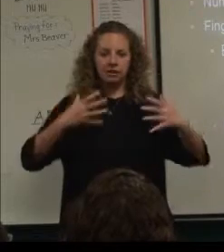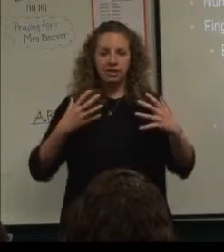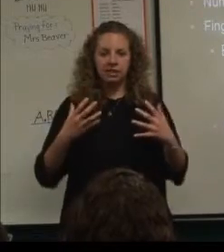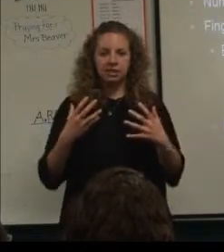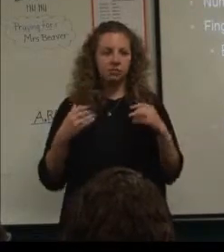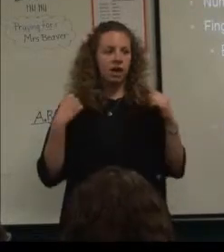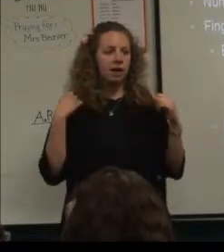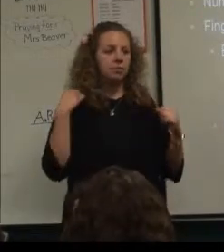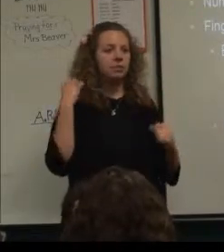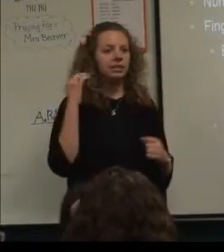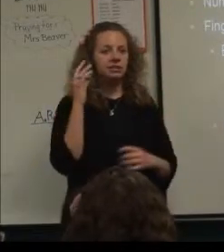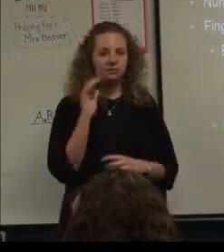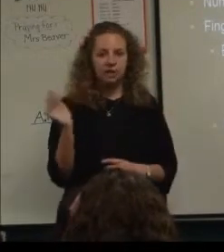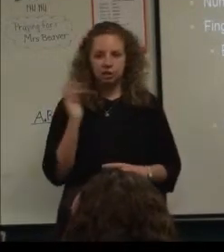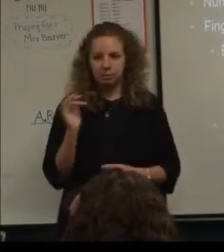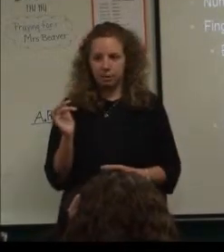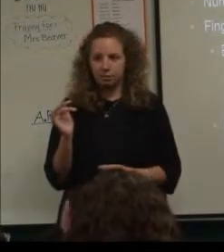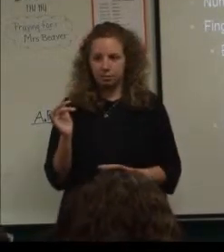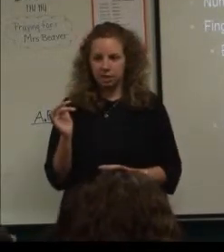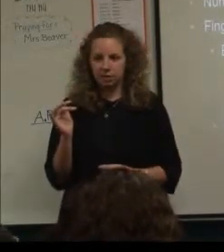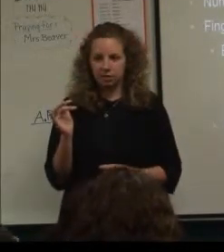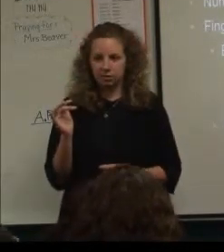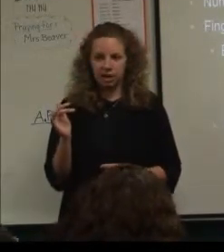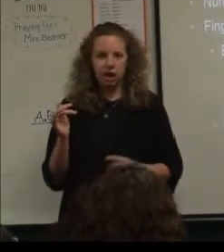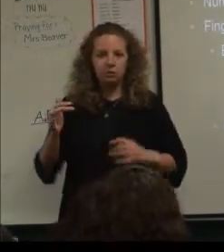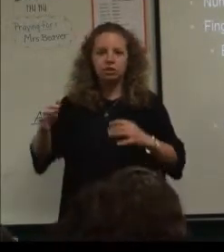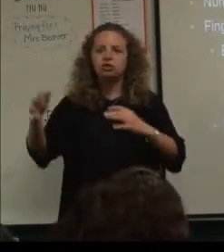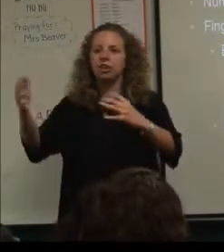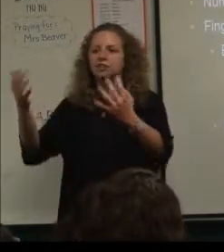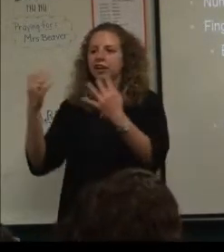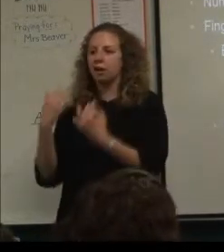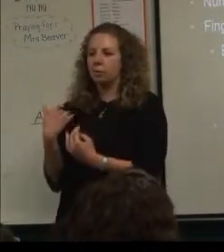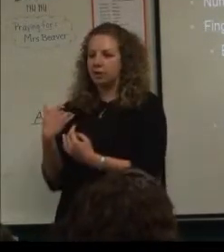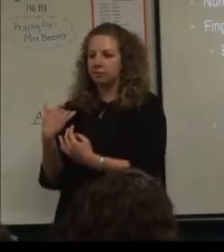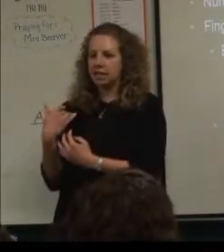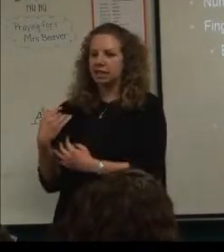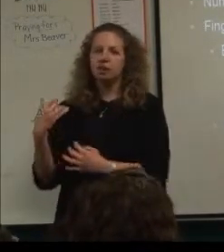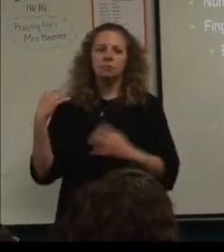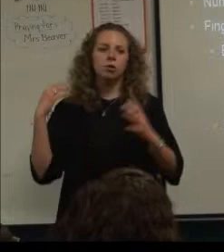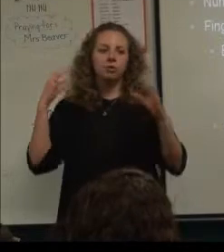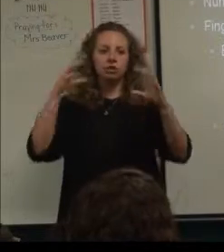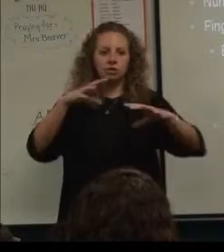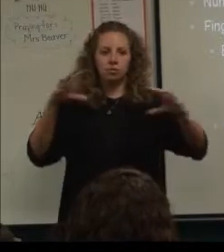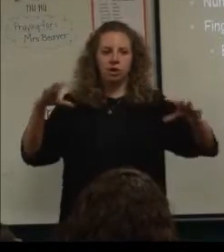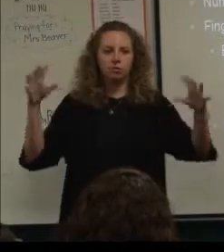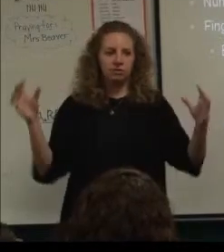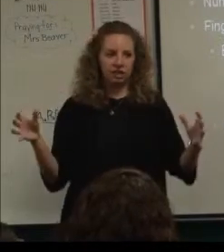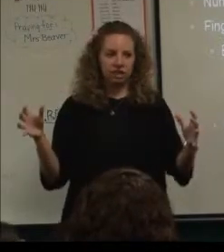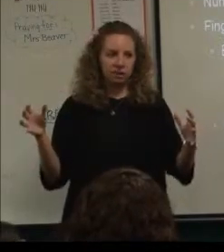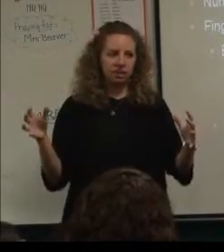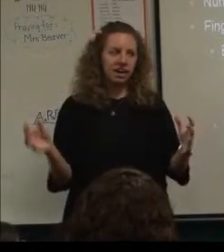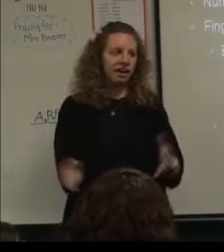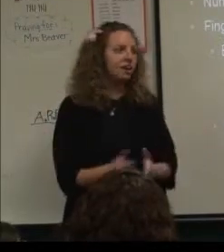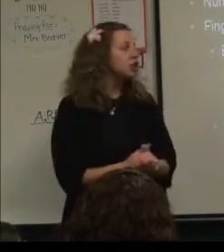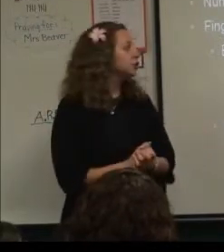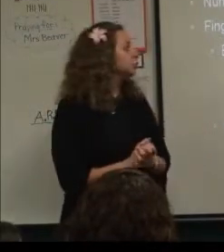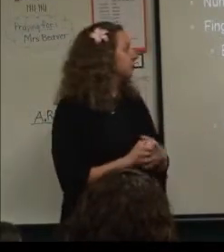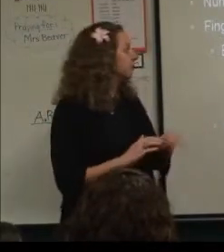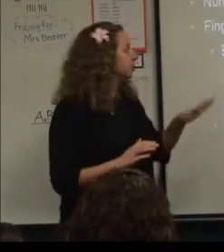it myself, when I'm the one finger spelling something. Okay, not when you're trying to figure out what I'm saying, but when you're the one who's finger spelling, okay? So whenever you're